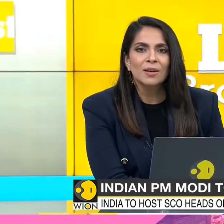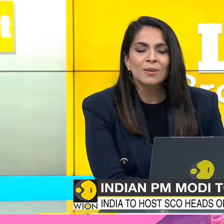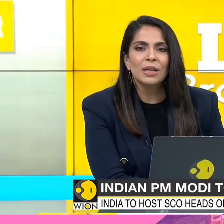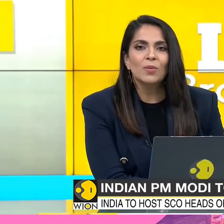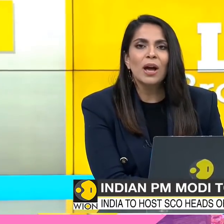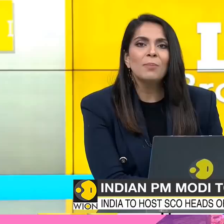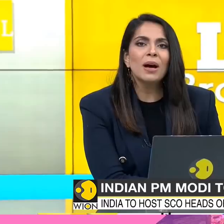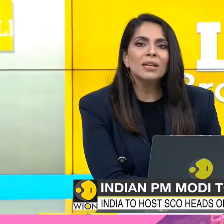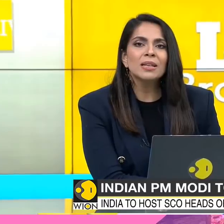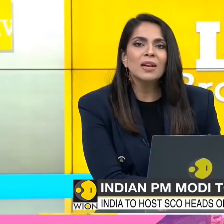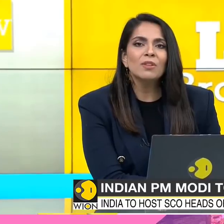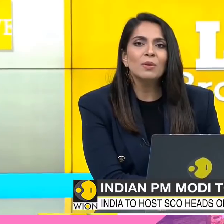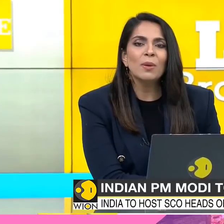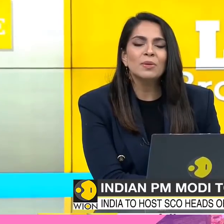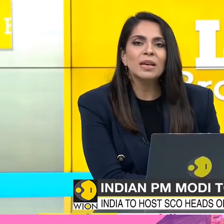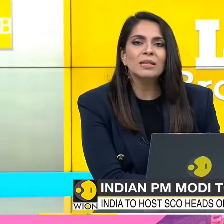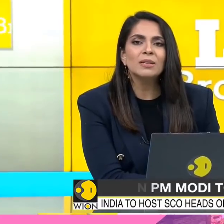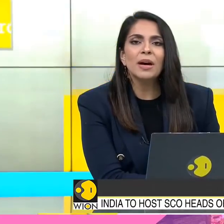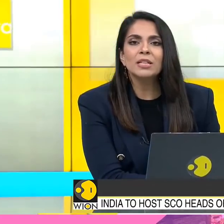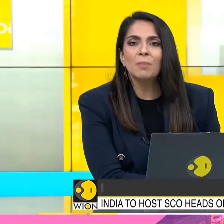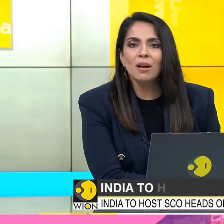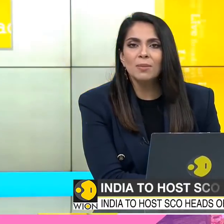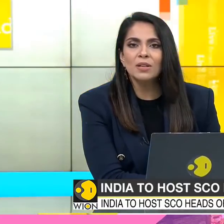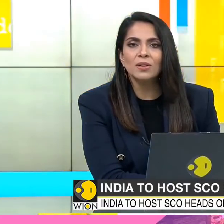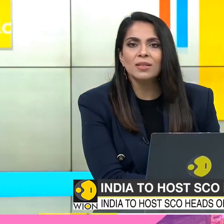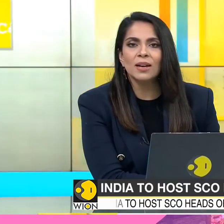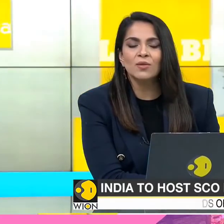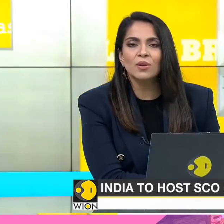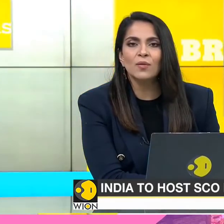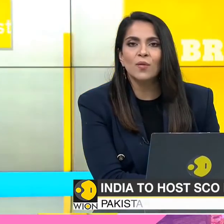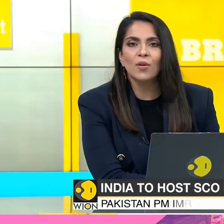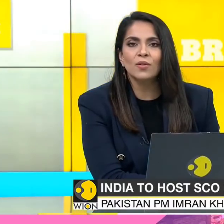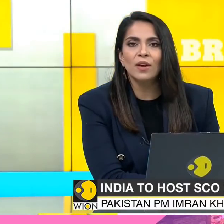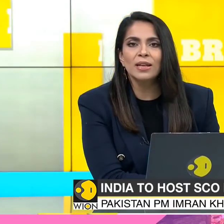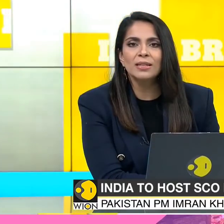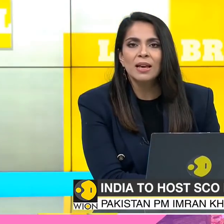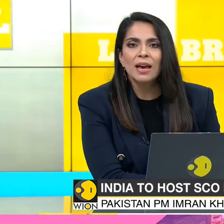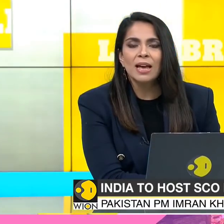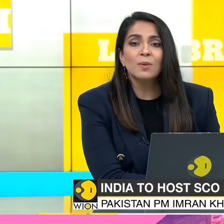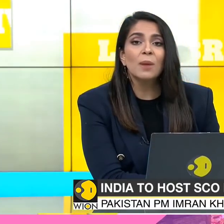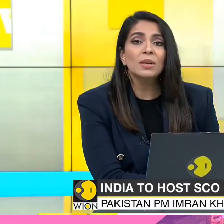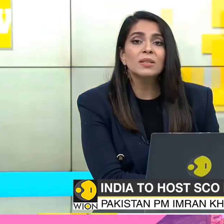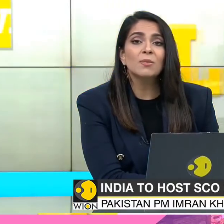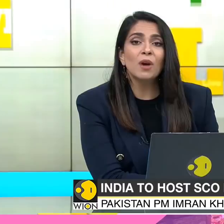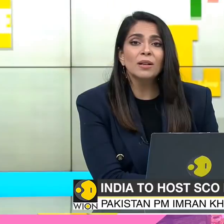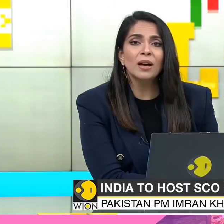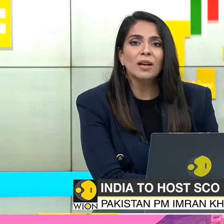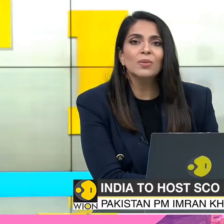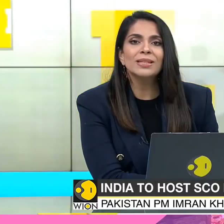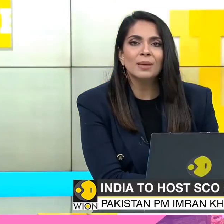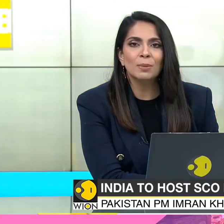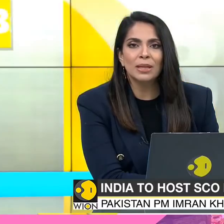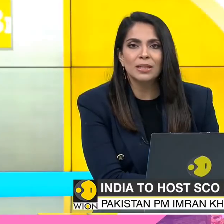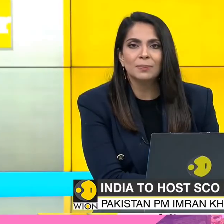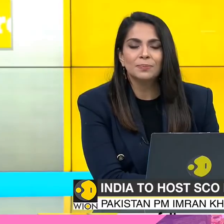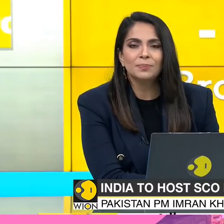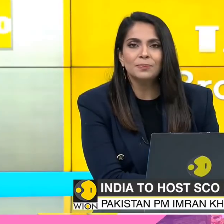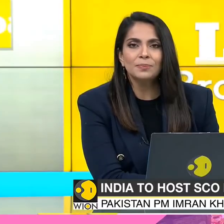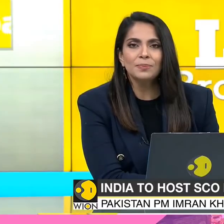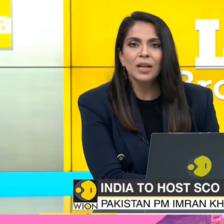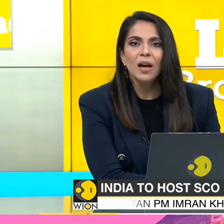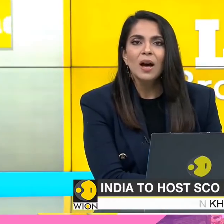Uzbekistan. Meanwhile, Pakistan will be represented by its parliamentary secretary for foreign affairs, as Prime Minister Imran Khan will skip the